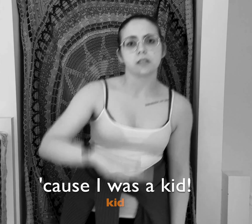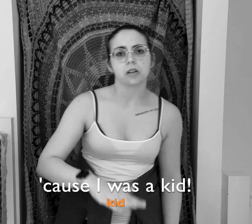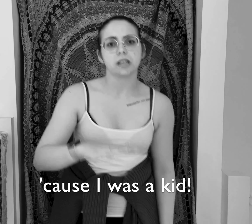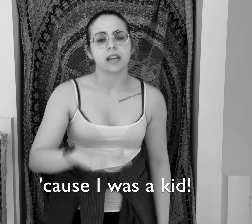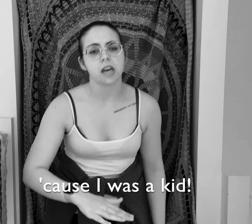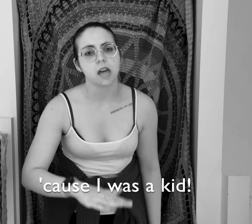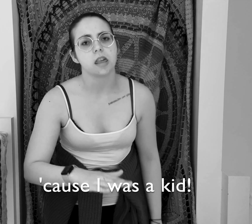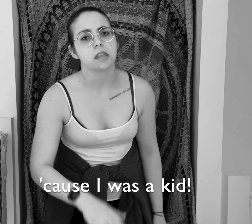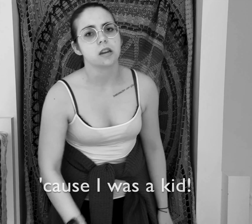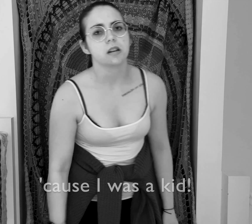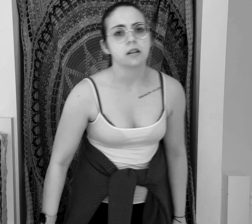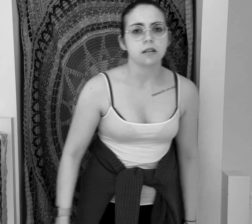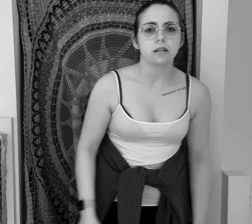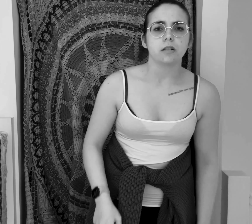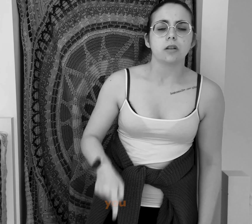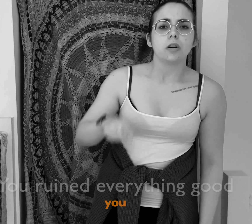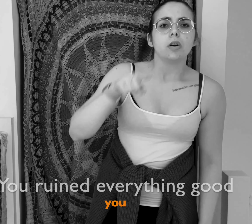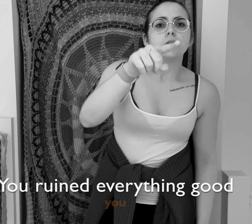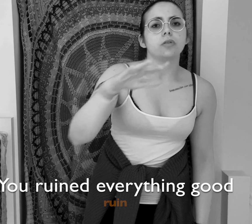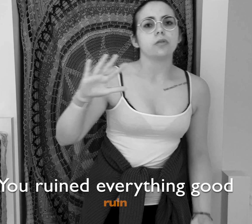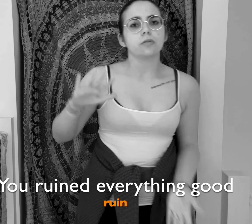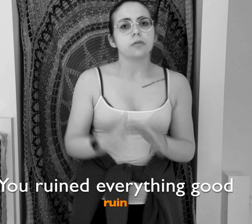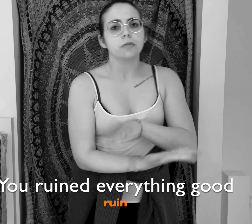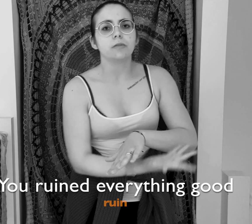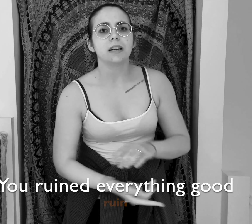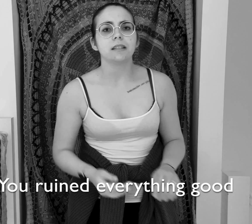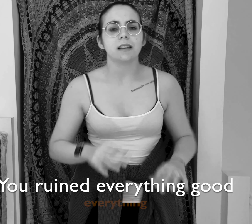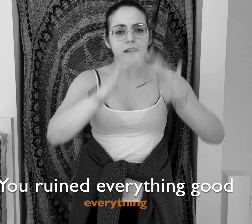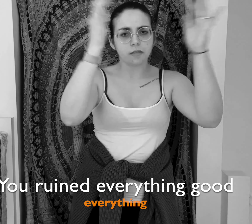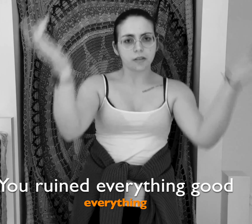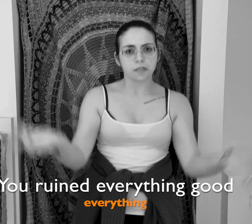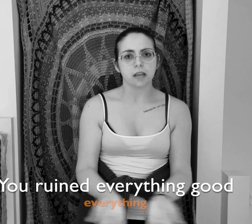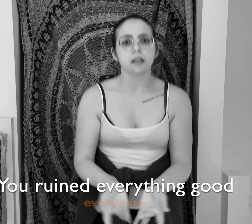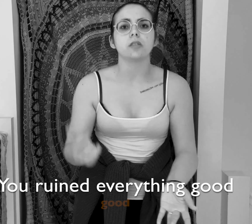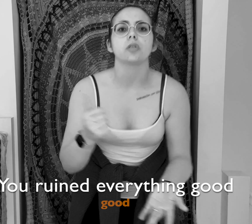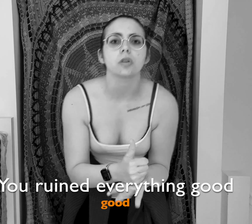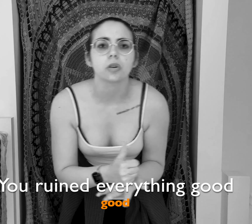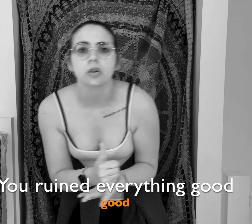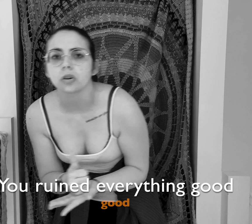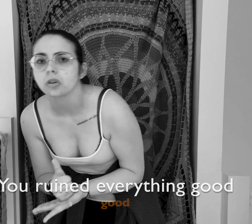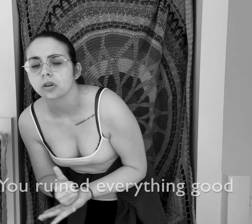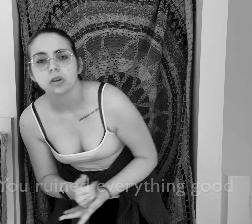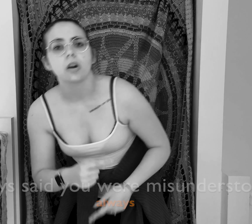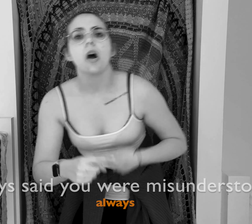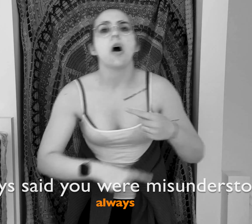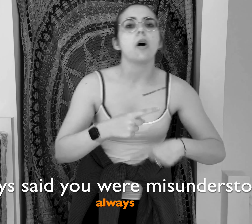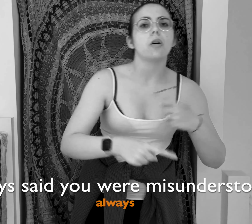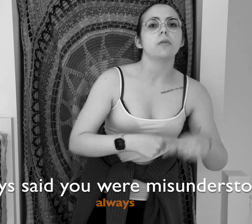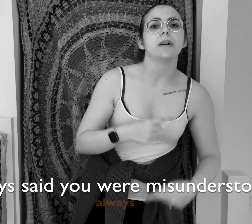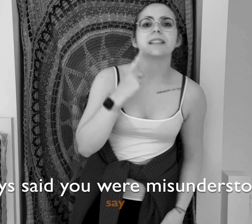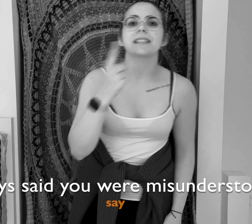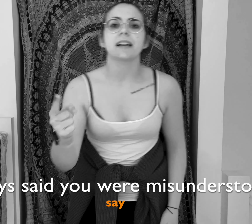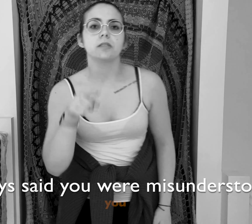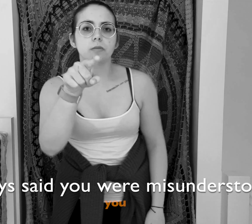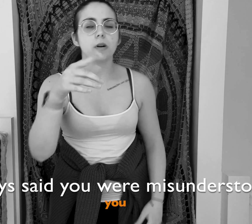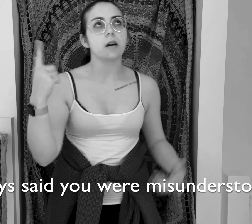a kid You ruined everything good Always said you were